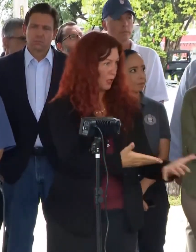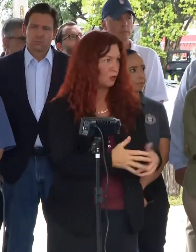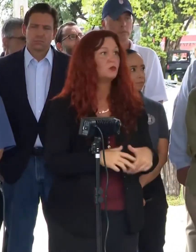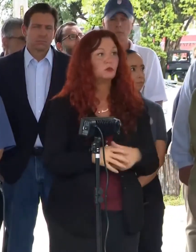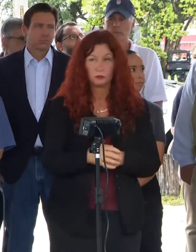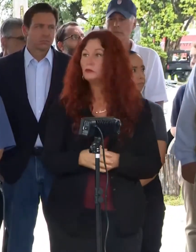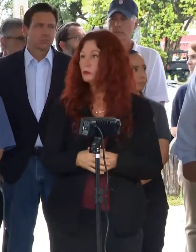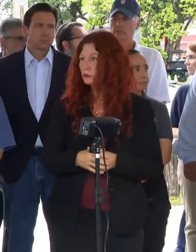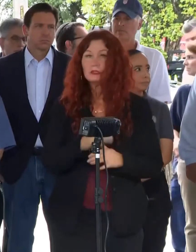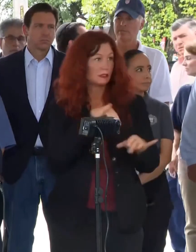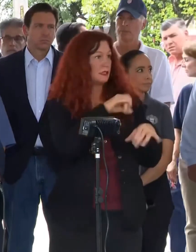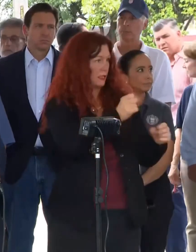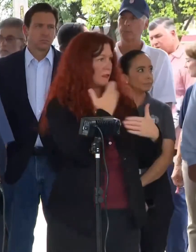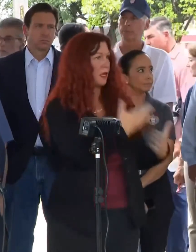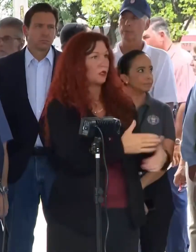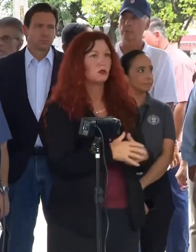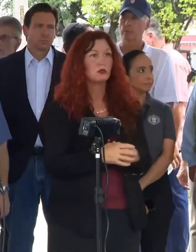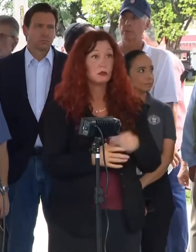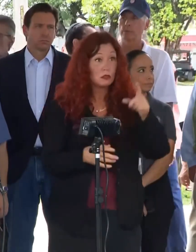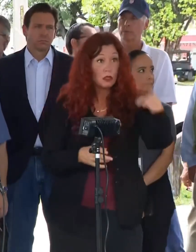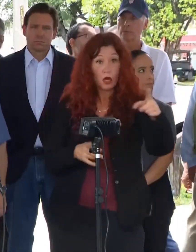Yes? Yes, thank you so much.